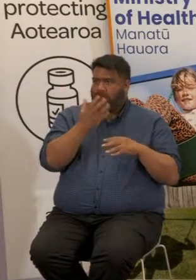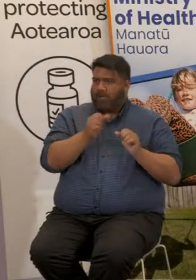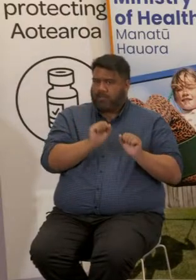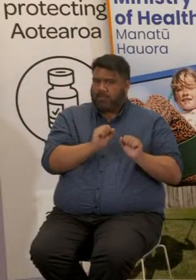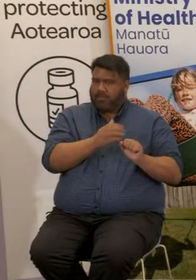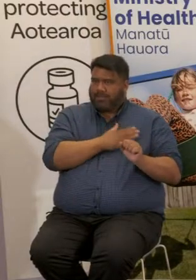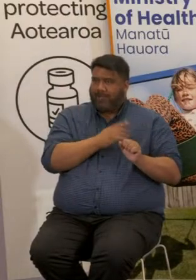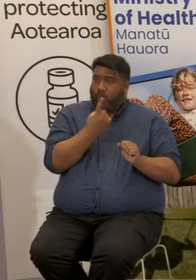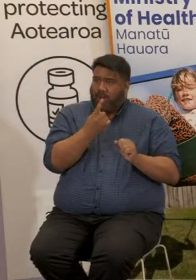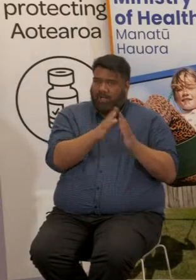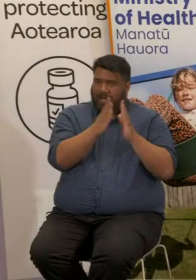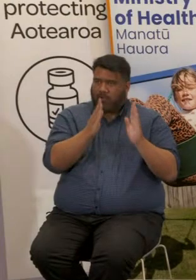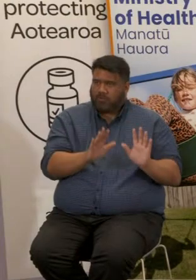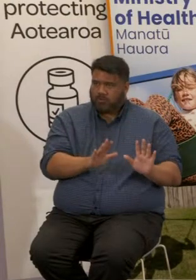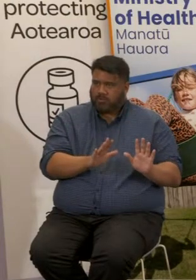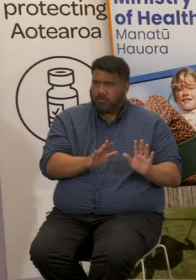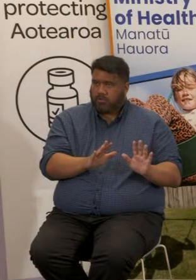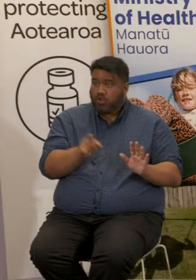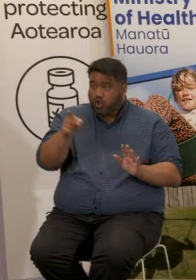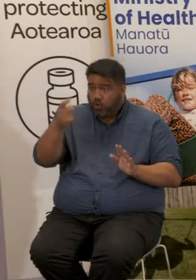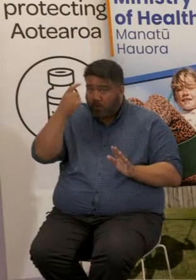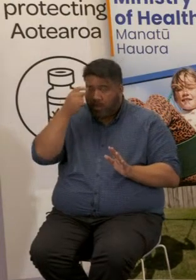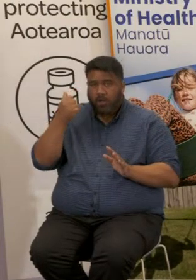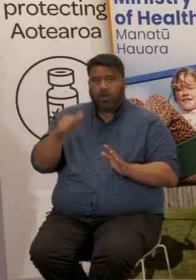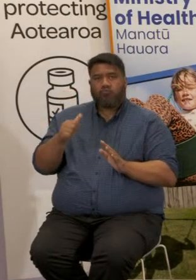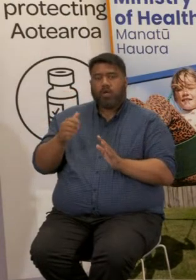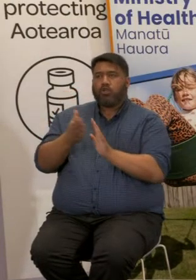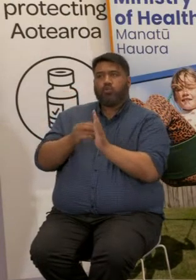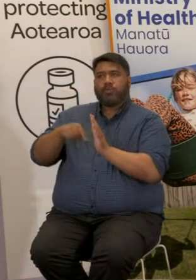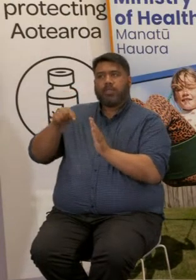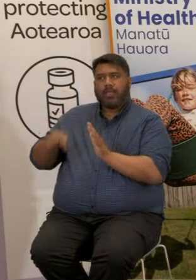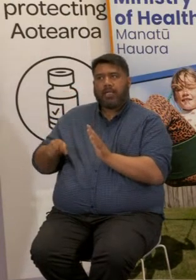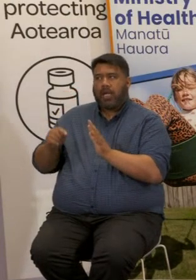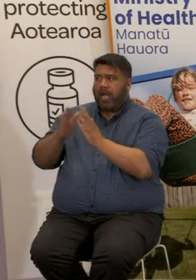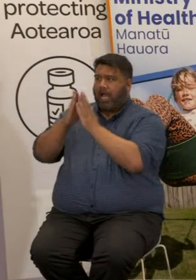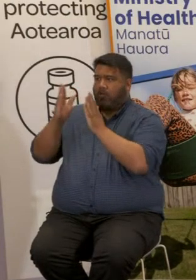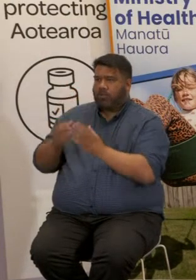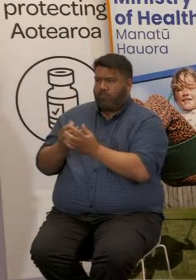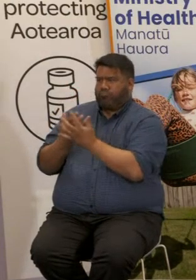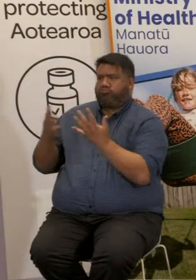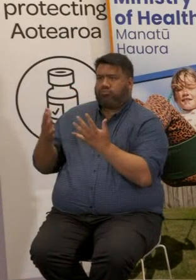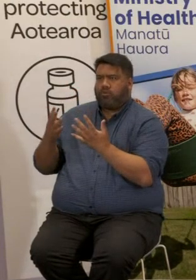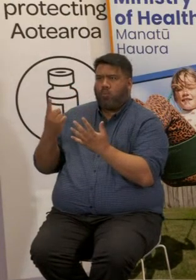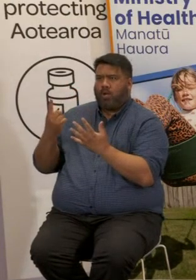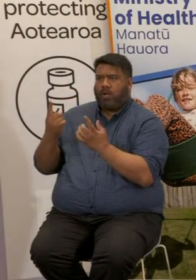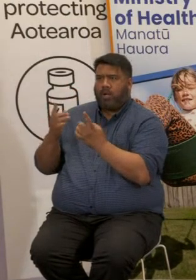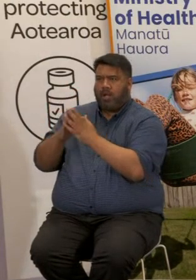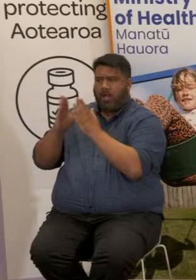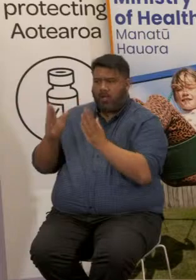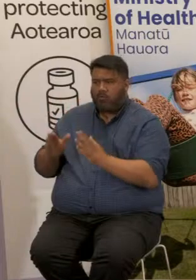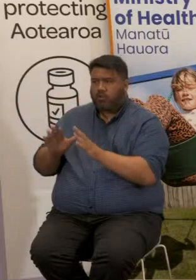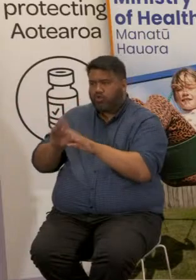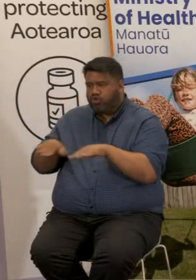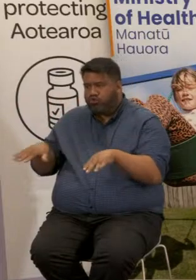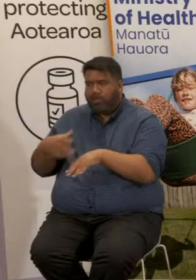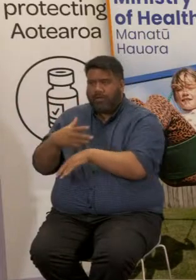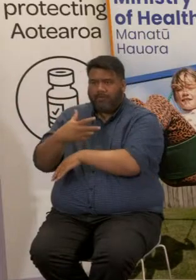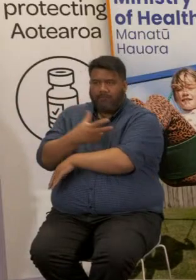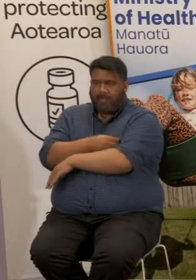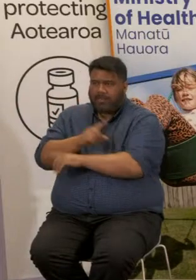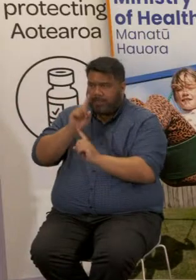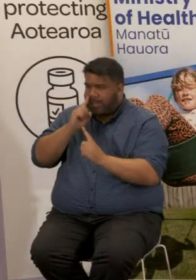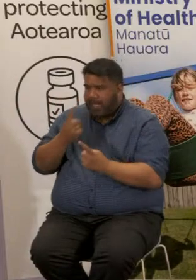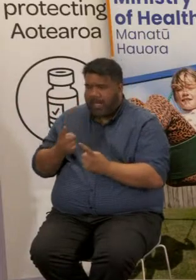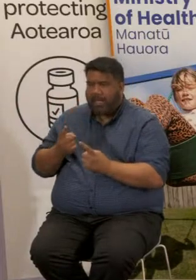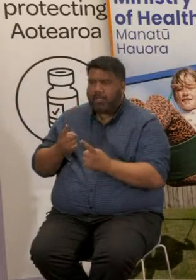Zealand situations, with big households, with children who we can't yet vaccinate, with people who may have immune system problems